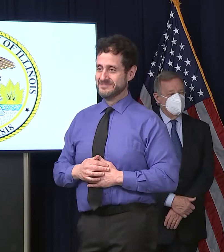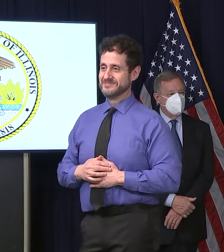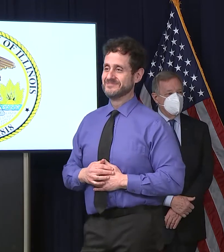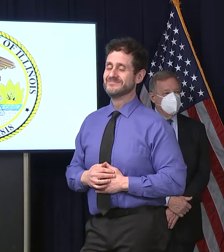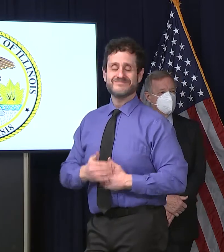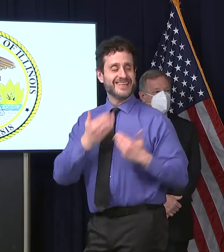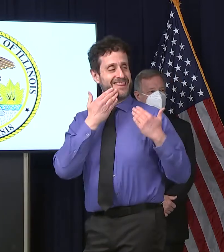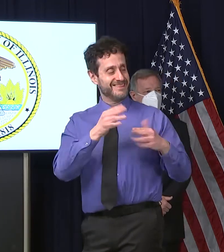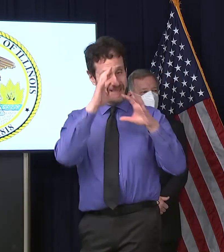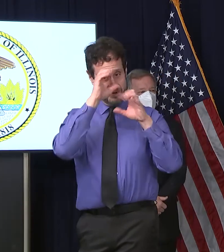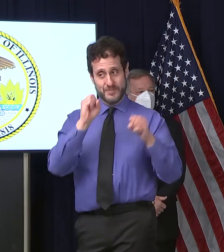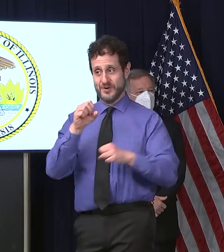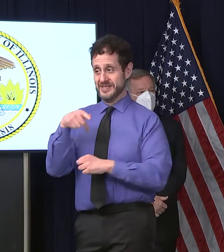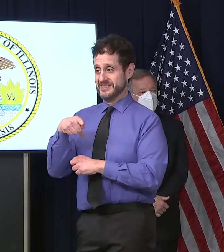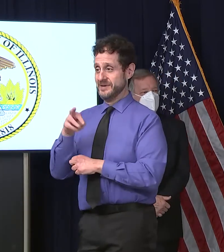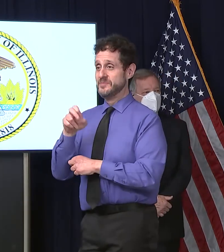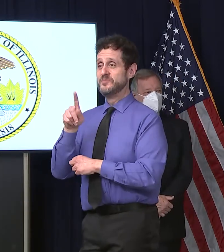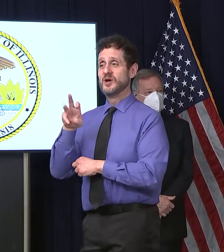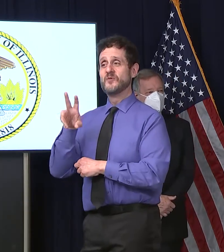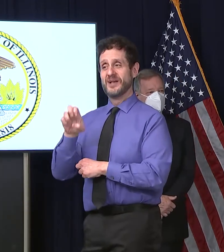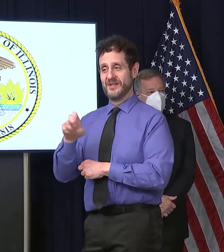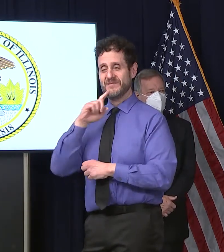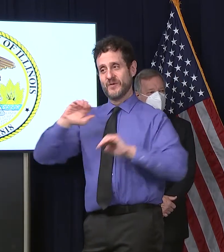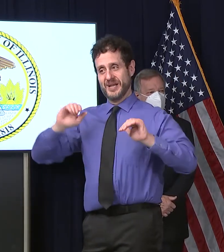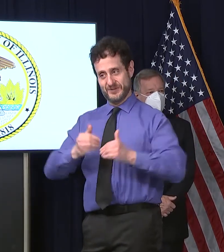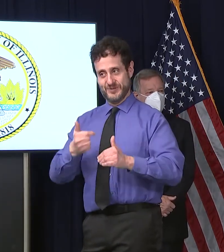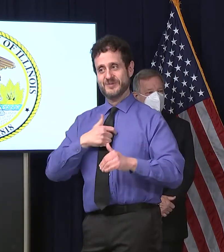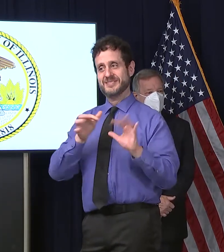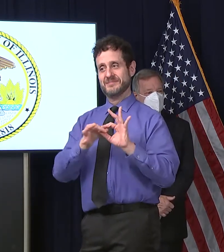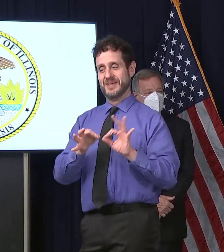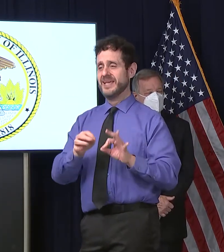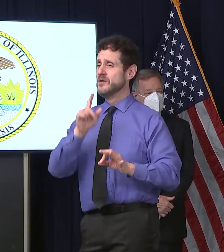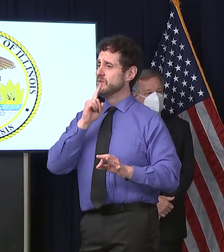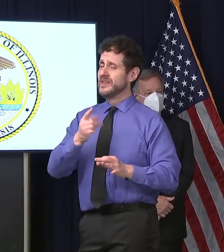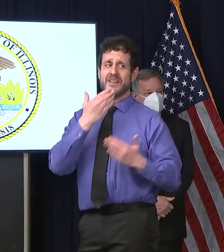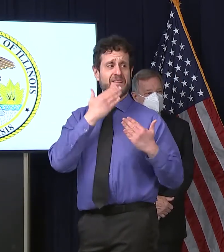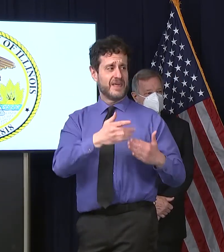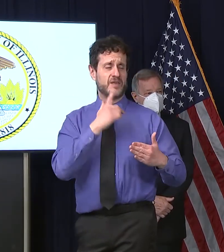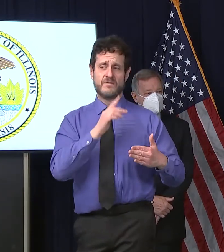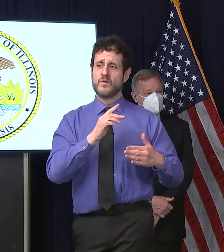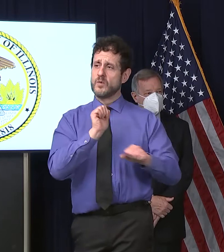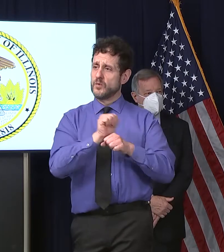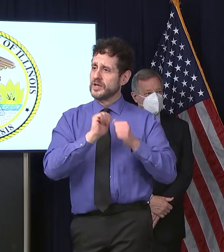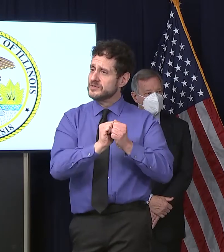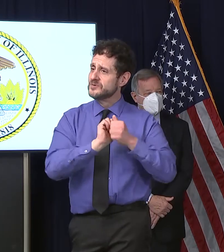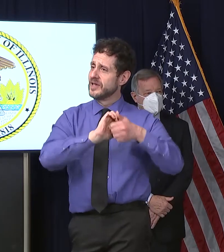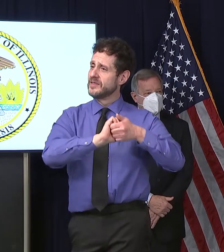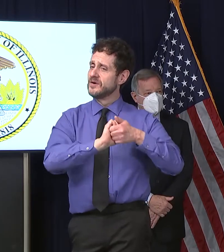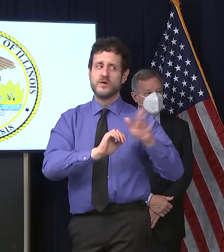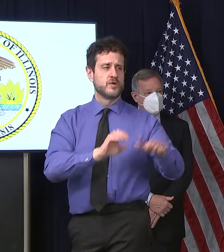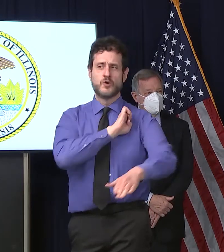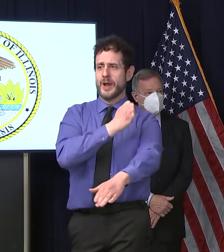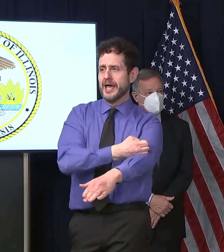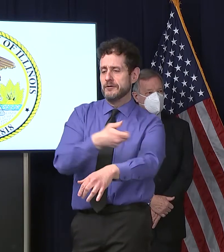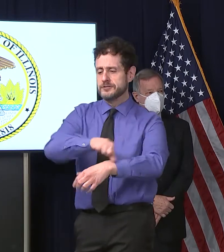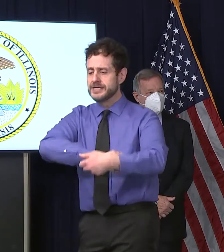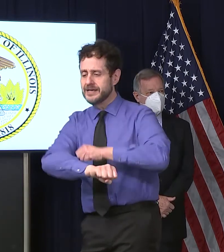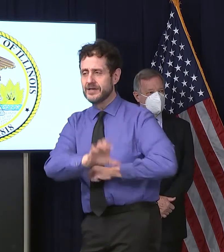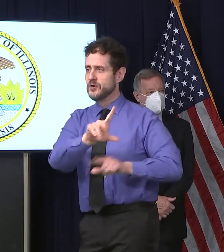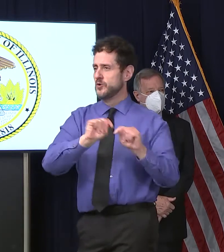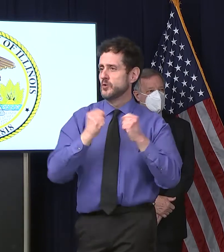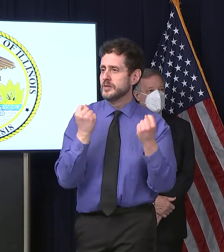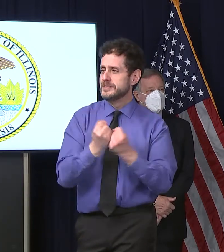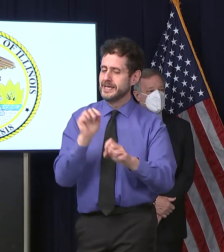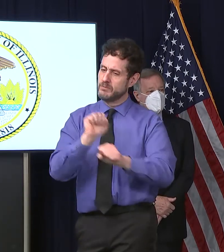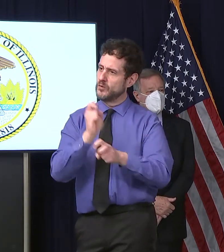Thank you very much, President Preckwinkle, for that introduction, and really for your partnership and energy, and your team